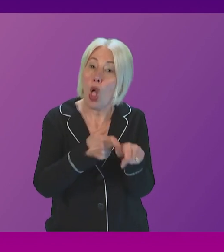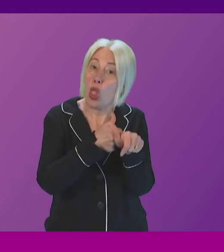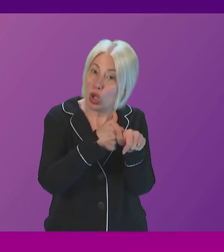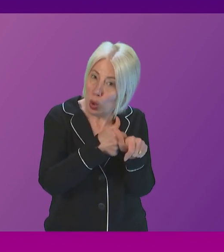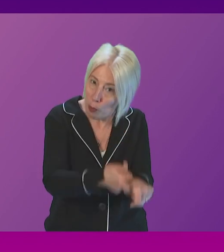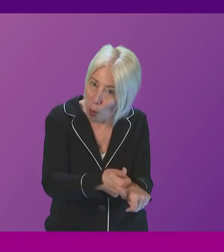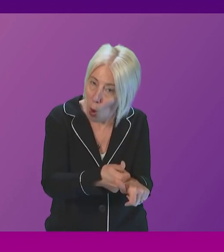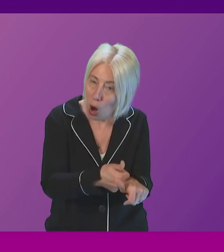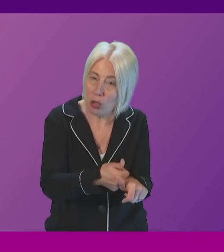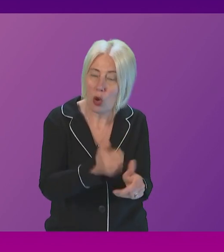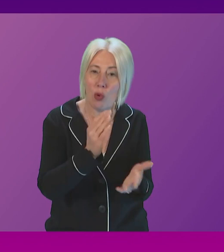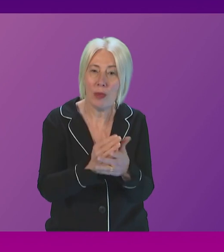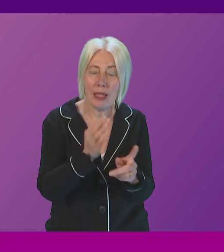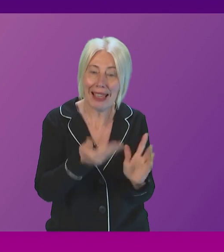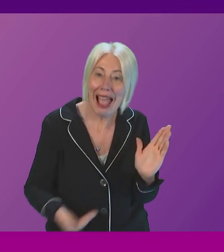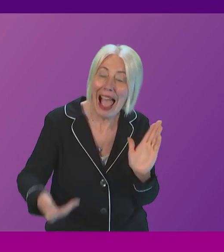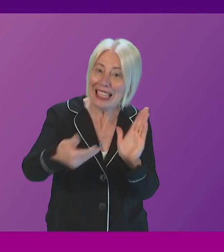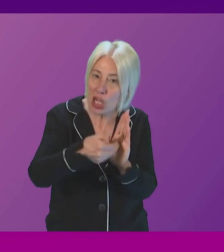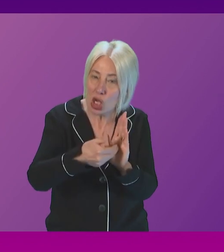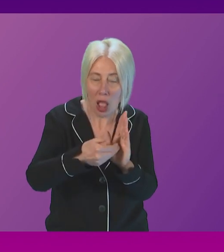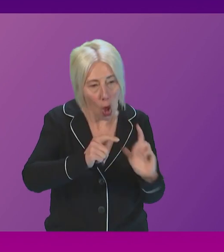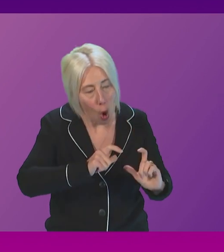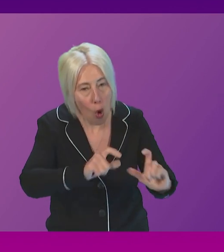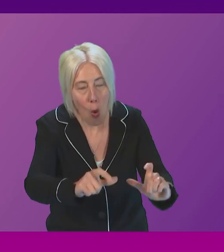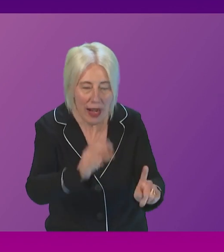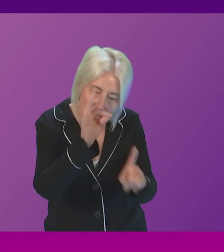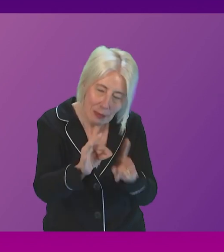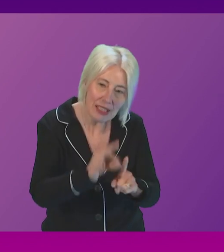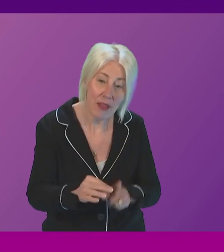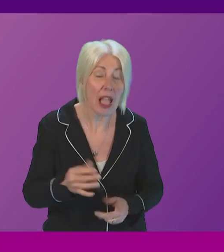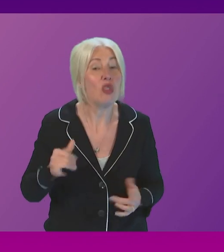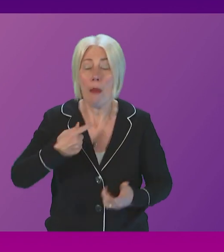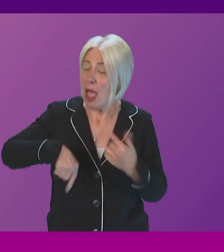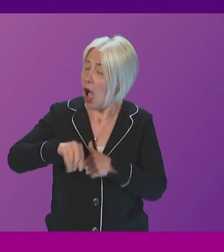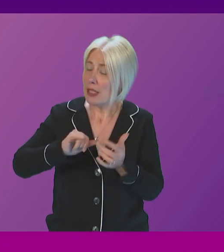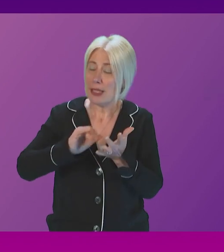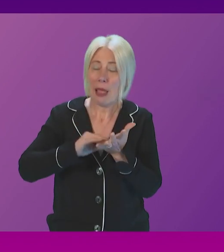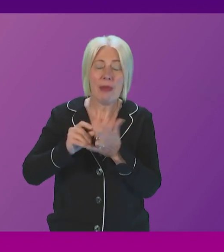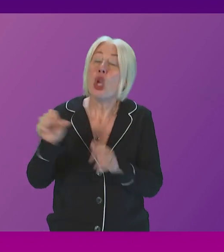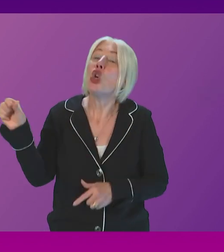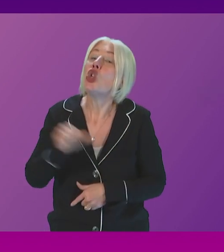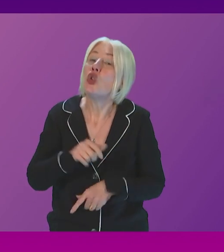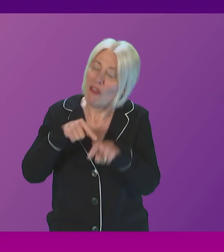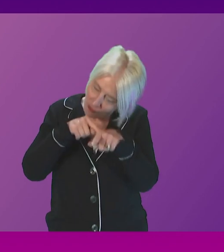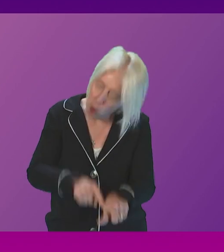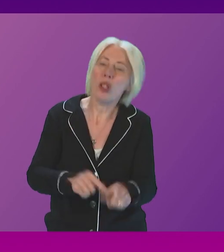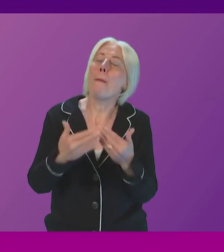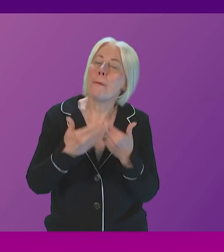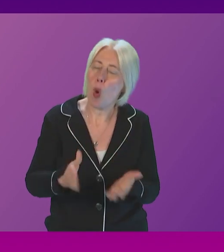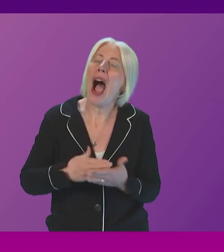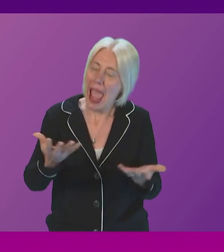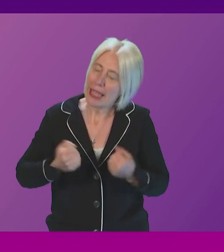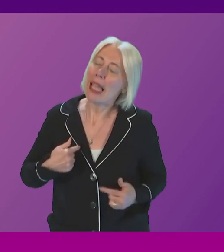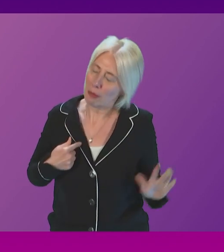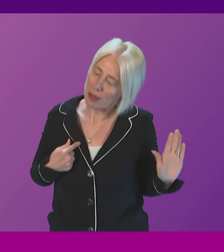would be specific, additional and ongoing. And maybe we should have pursued that more at that time, and I think we can all acknowledge that.